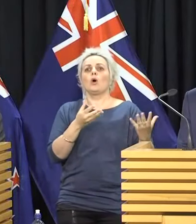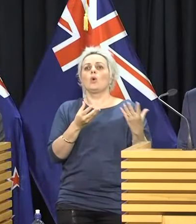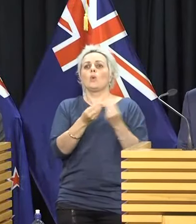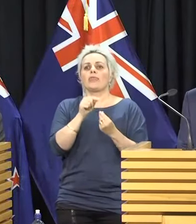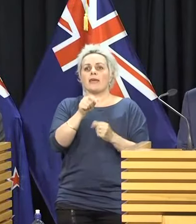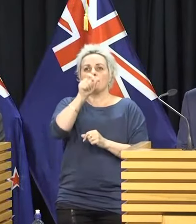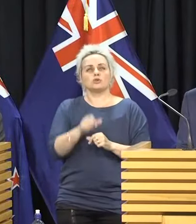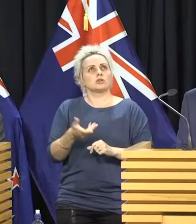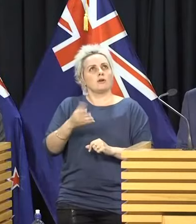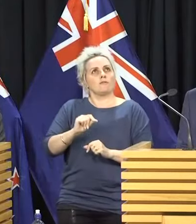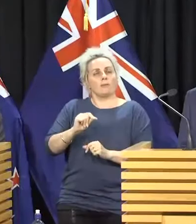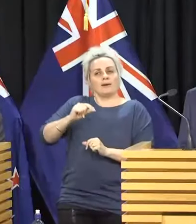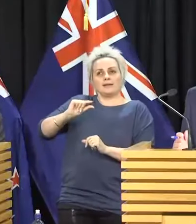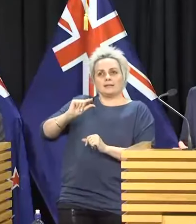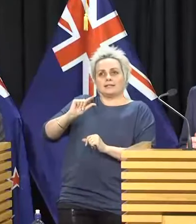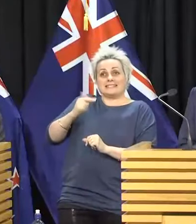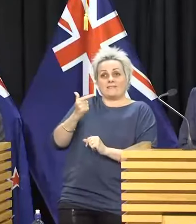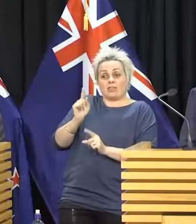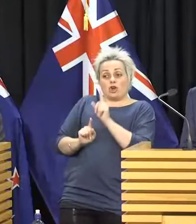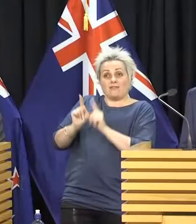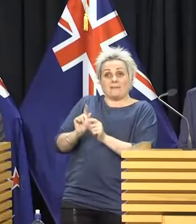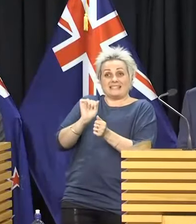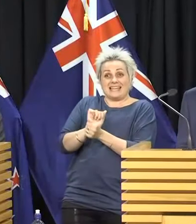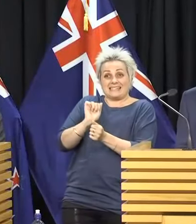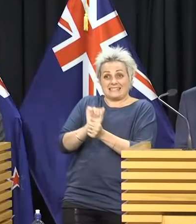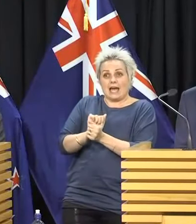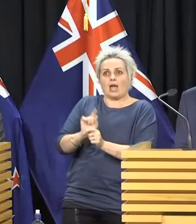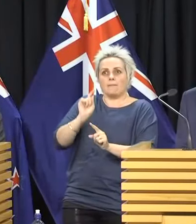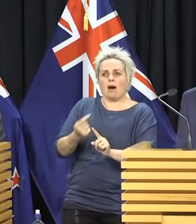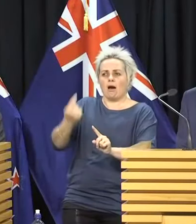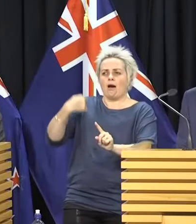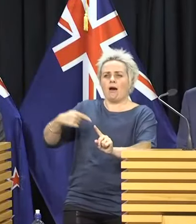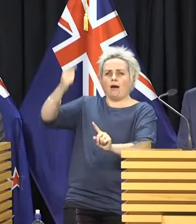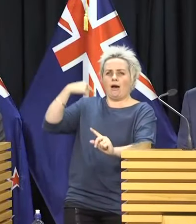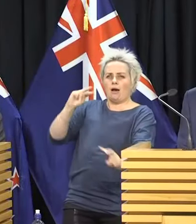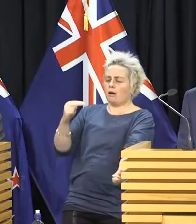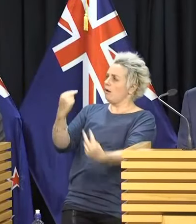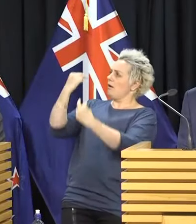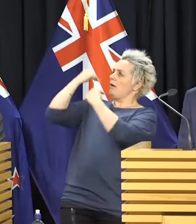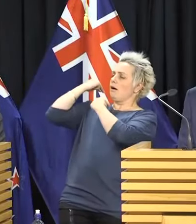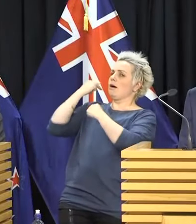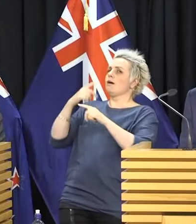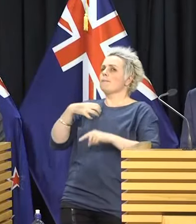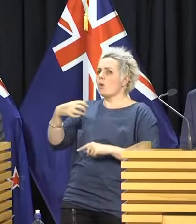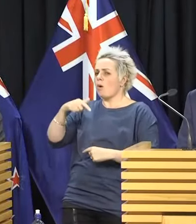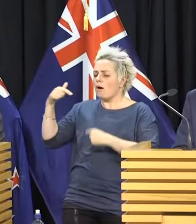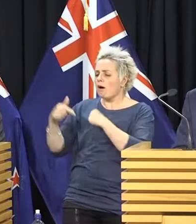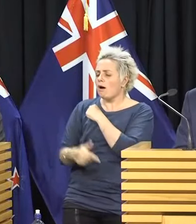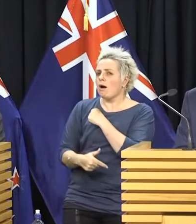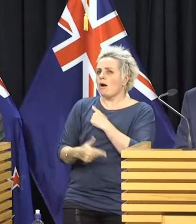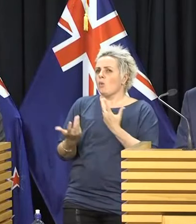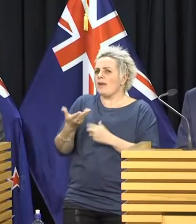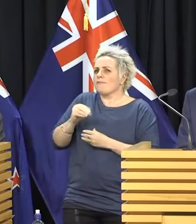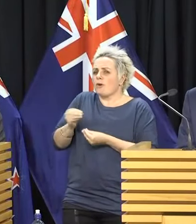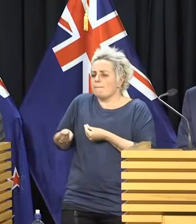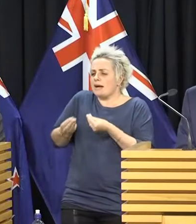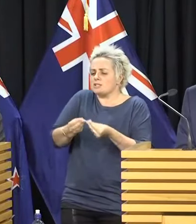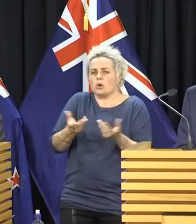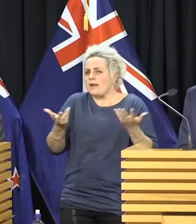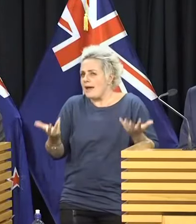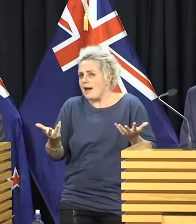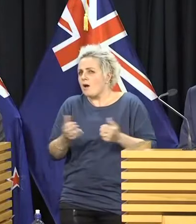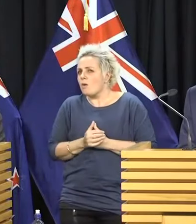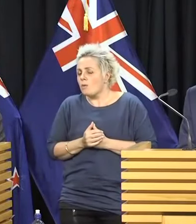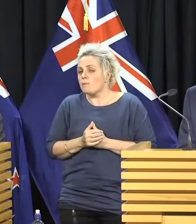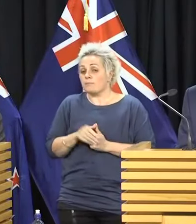since Saturday the 7th of November, but also going back to see if we can ascertain, of course, importantly, the source of this infection.